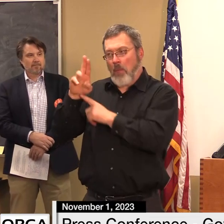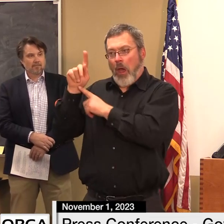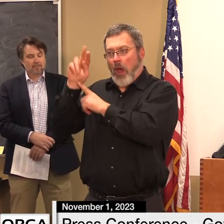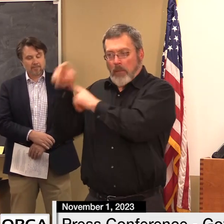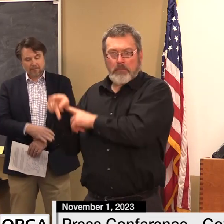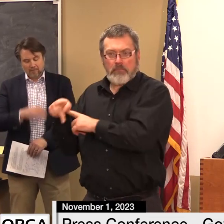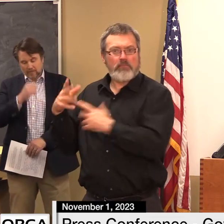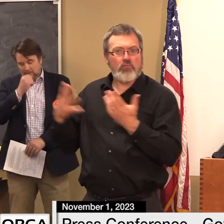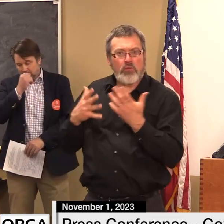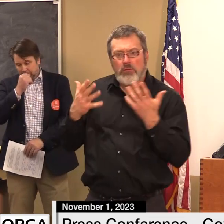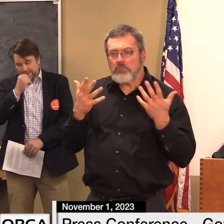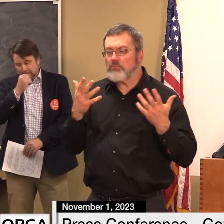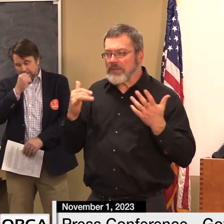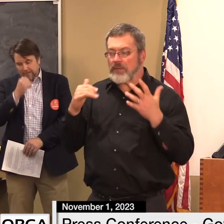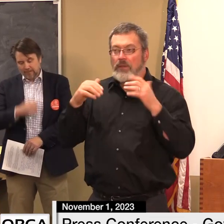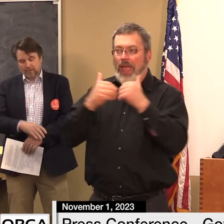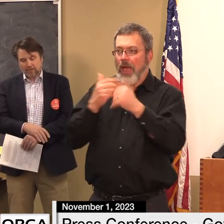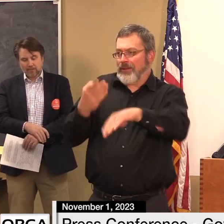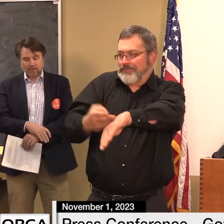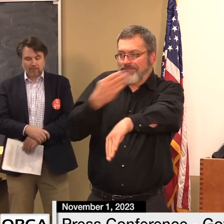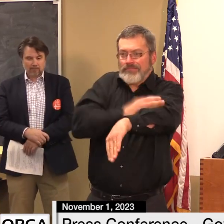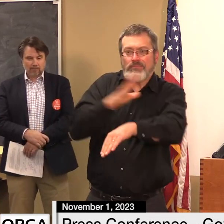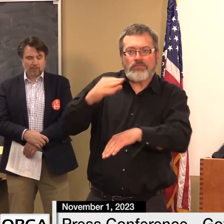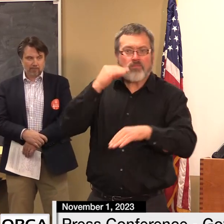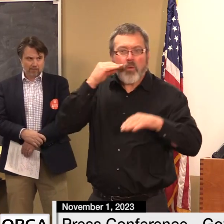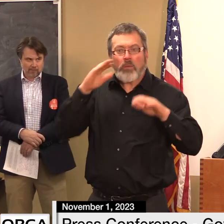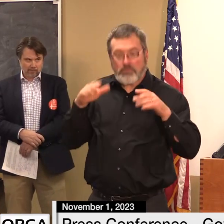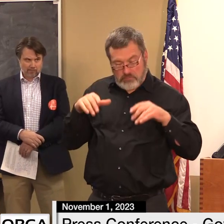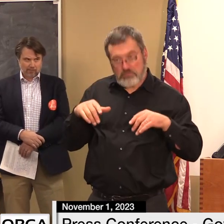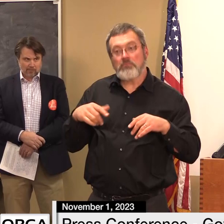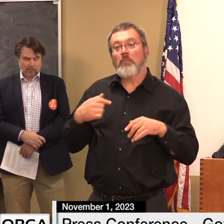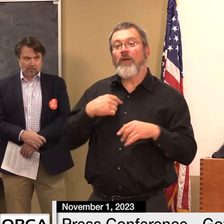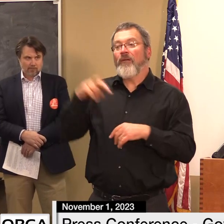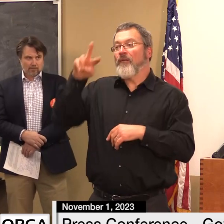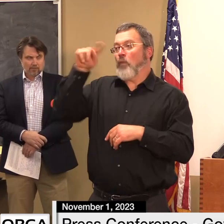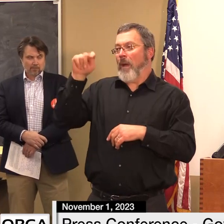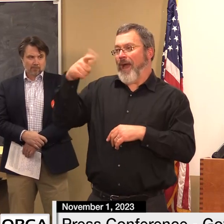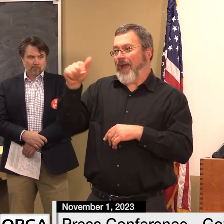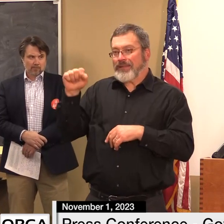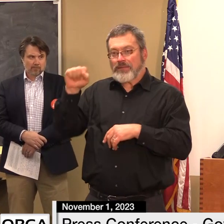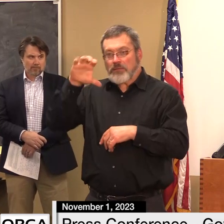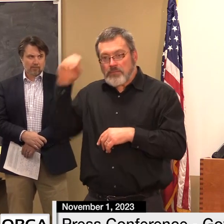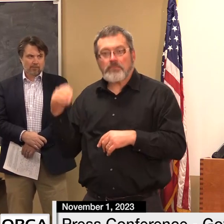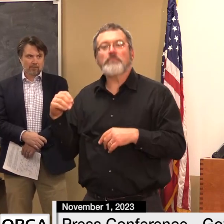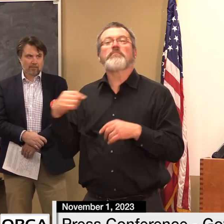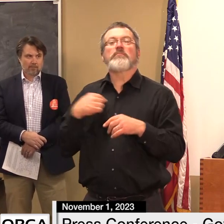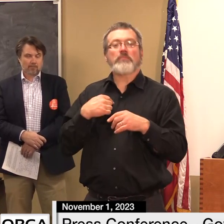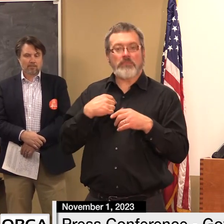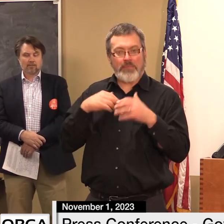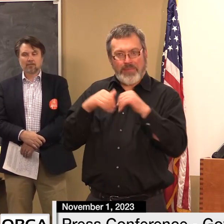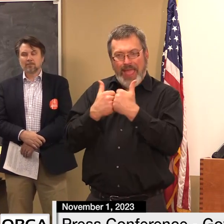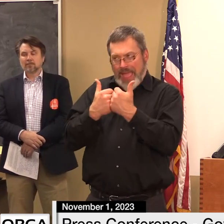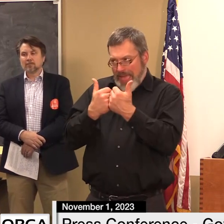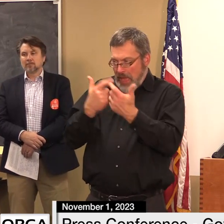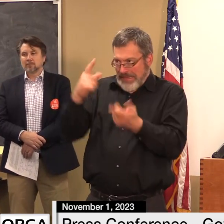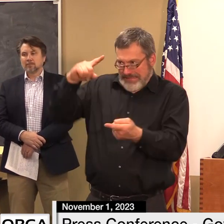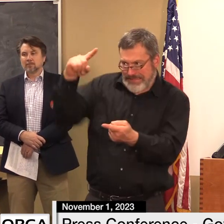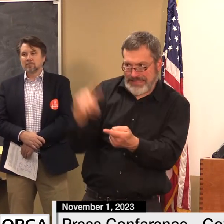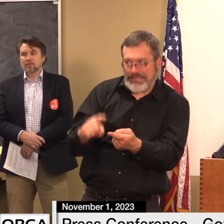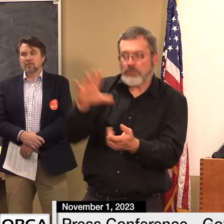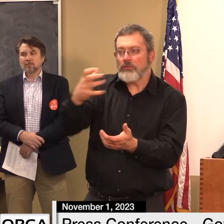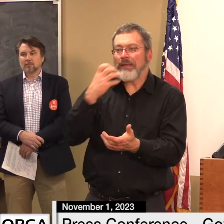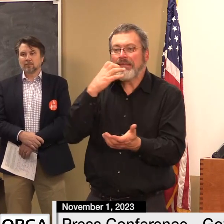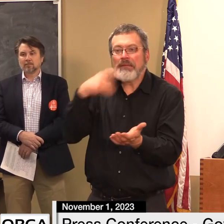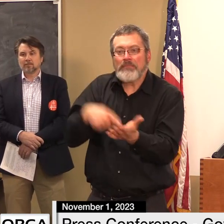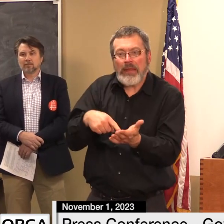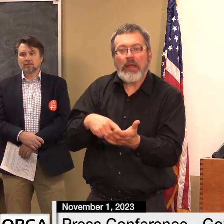weatherization. At VGS, we're focused on ways to help Vermonters reduce their heating bills, make buildings safer and more resilient, and